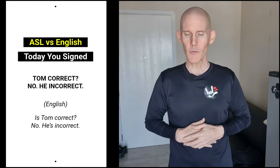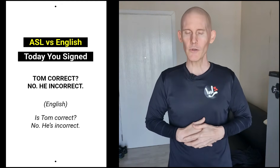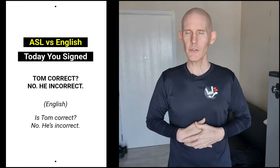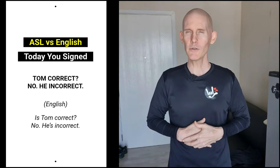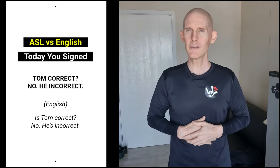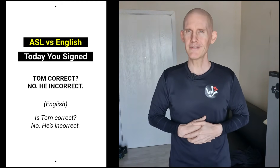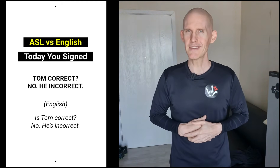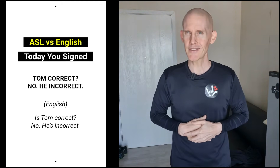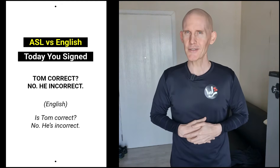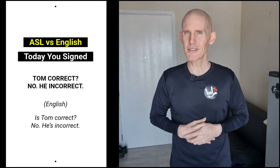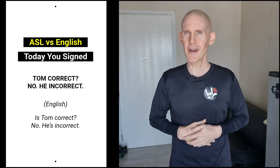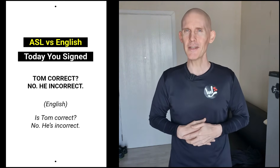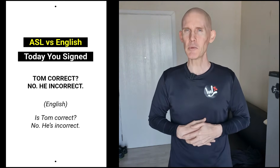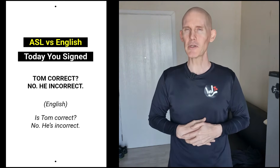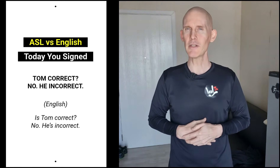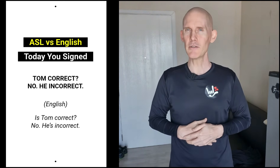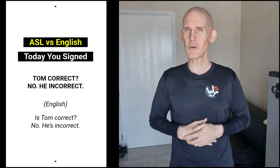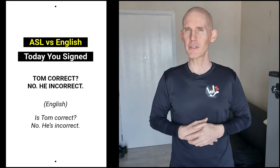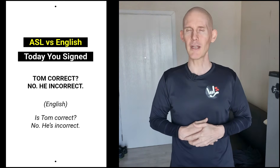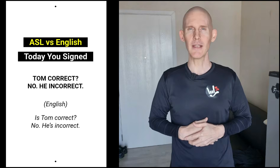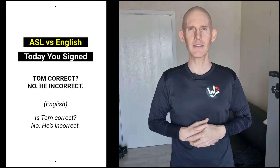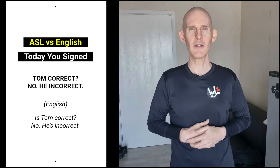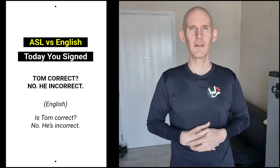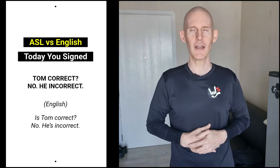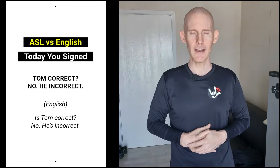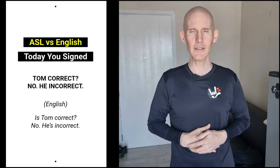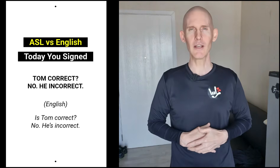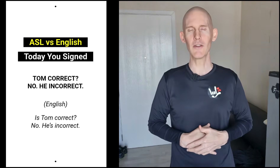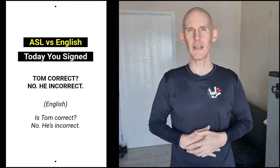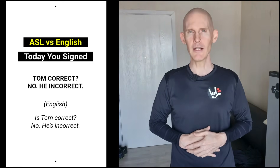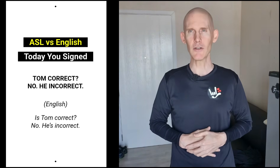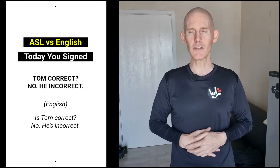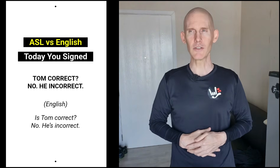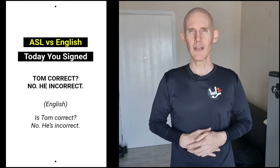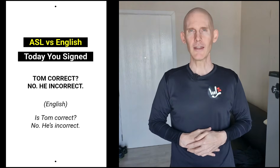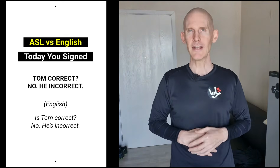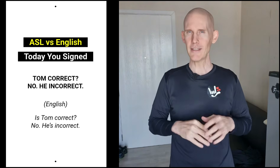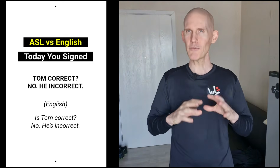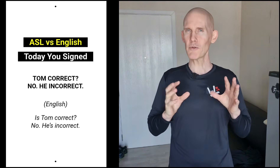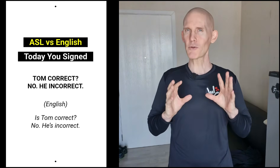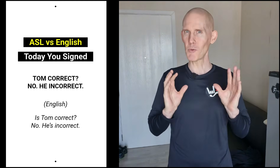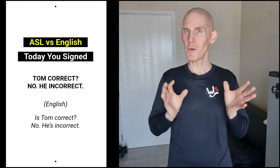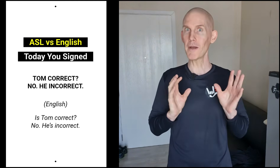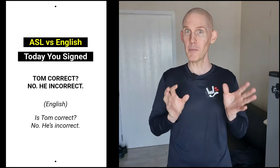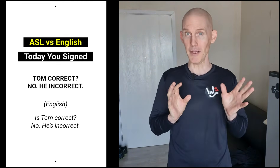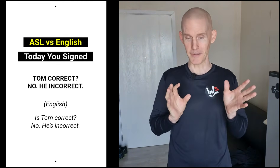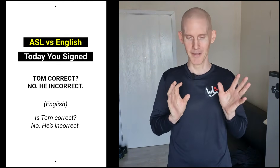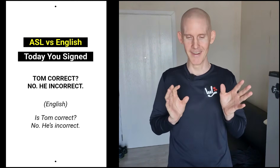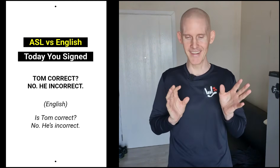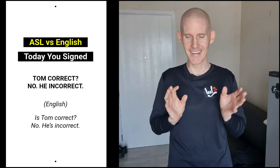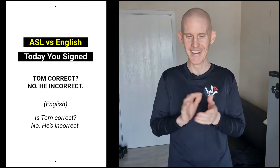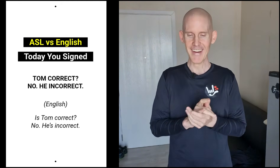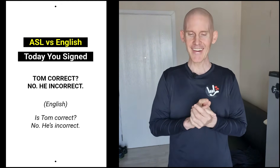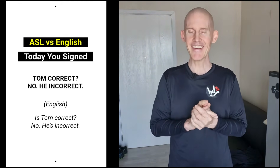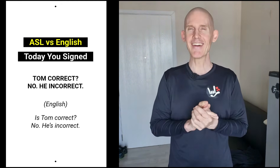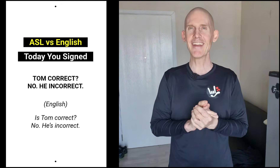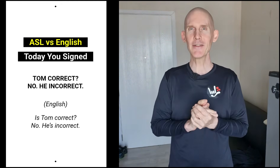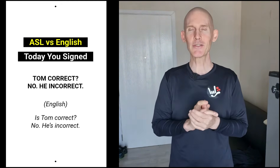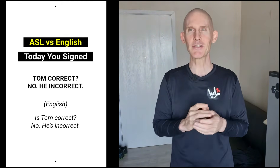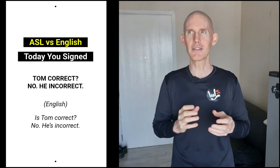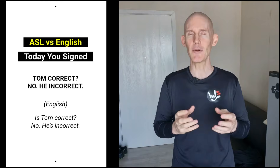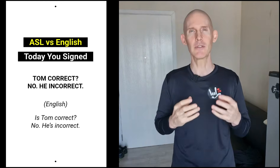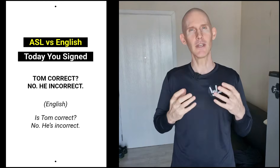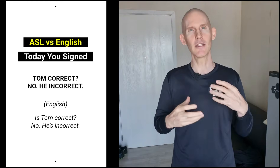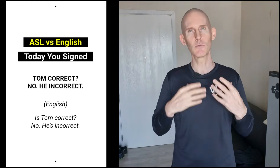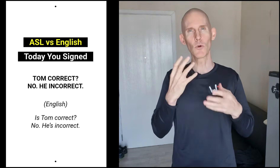but once you start signing more, you're going to notice that ASL and English, they differ quite a bit. All right, now